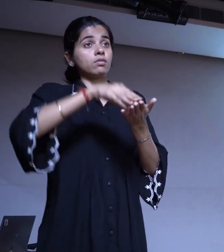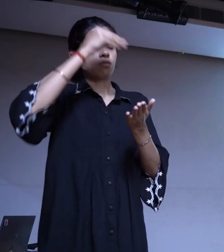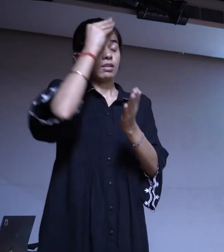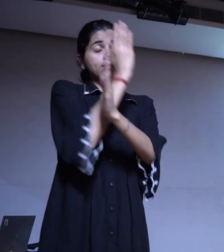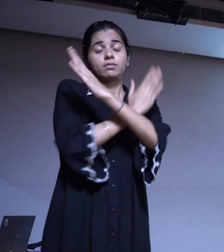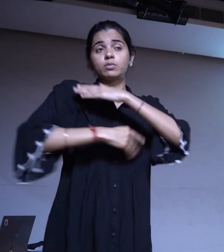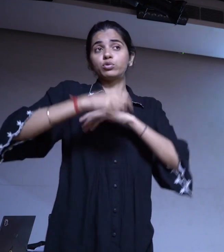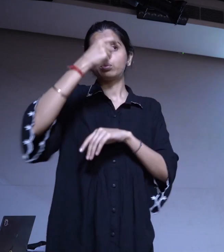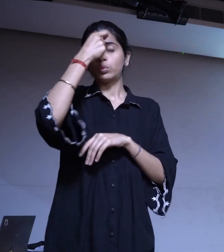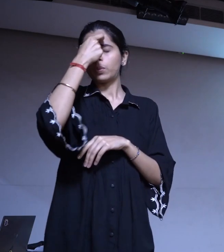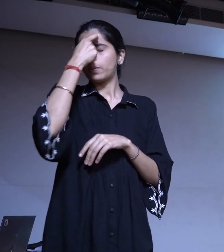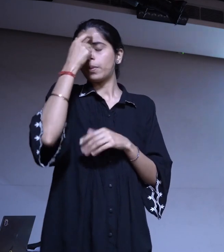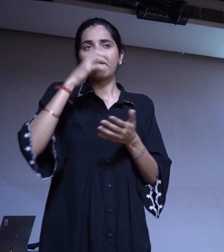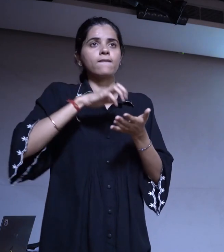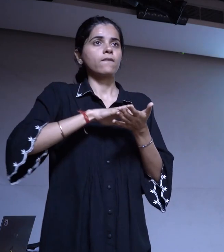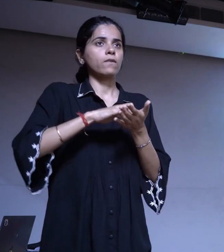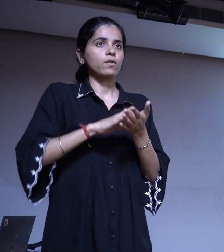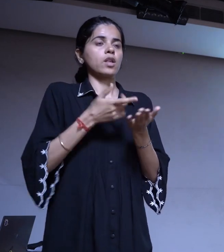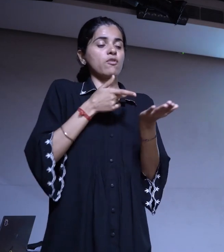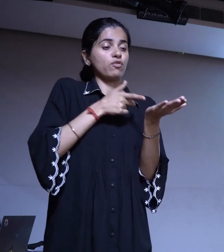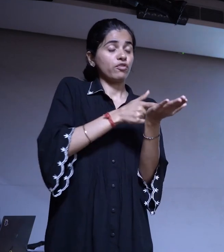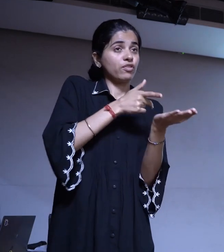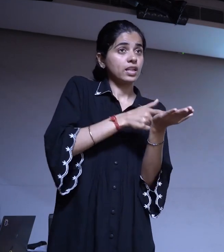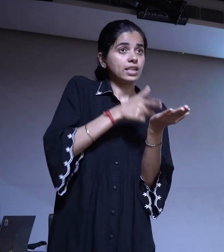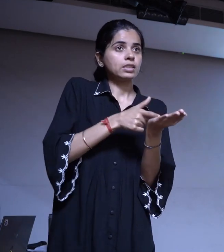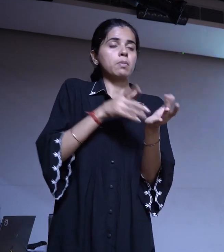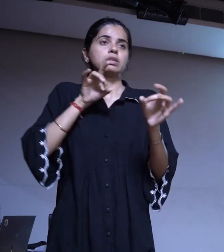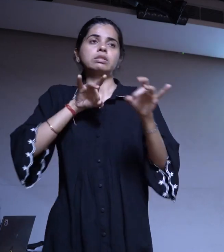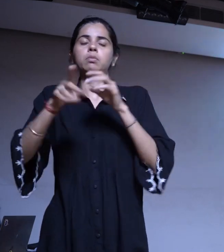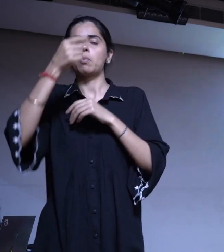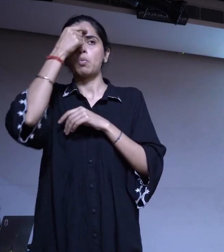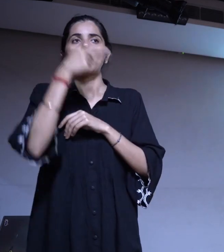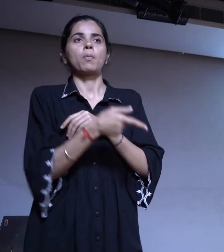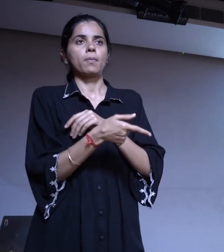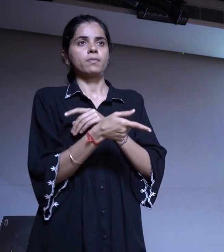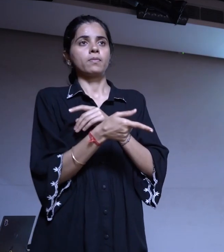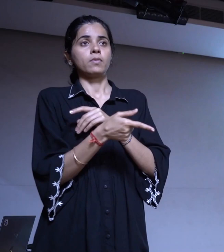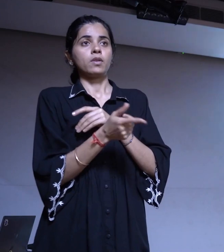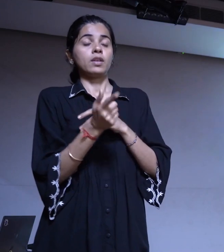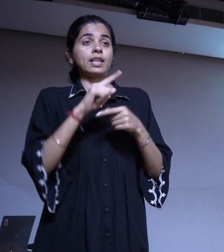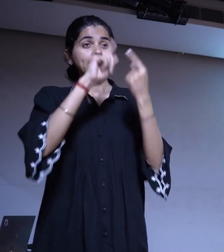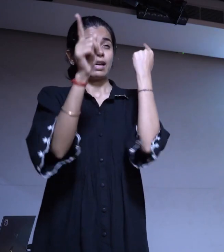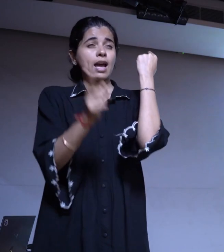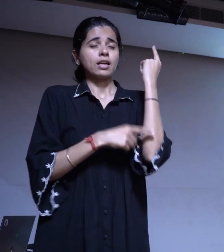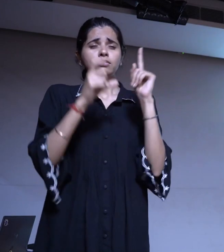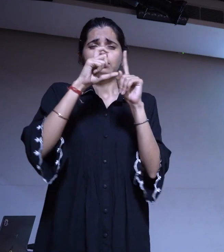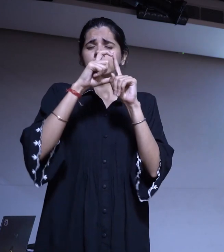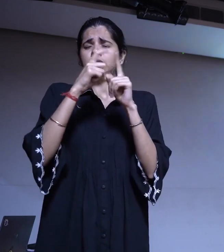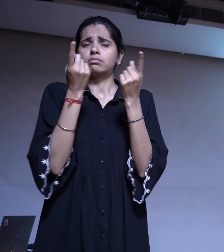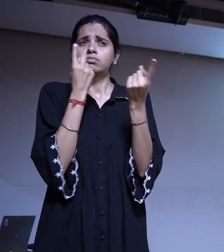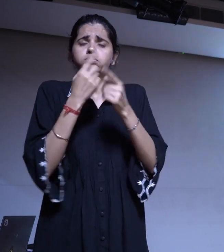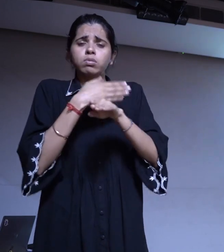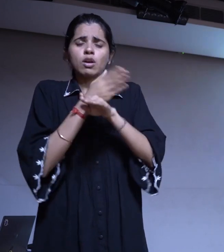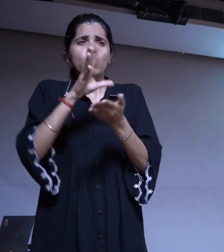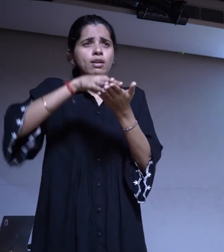settings very tremendously across rural and urban areas okay so you you don't want to end up diagnosing a child with